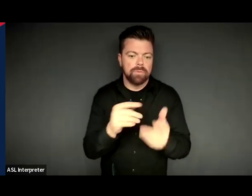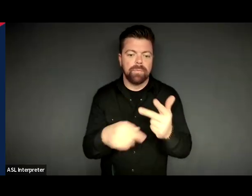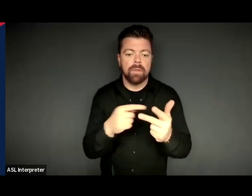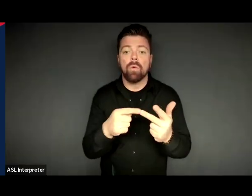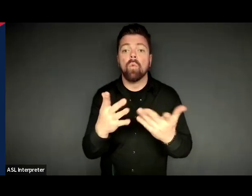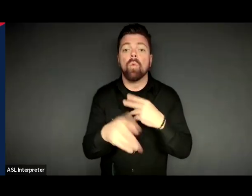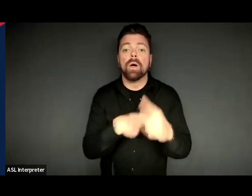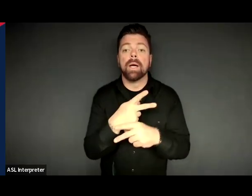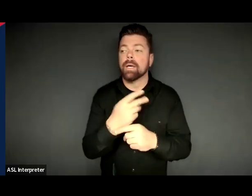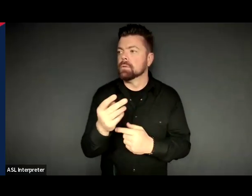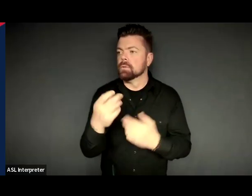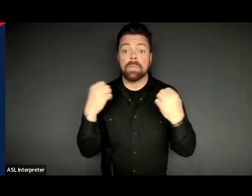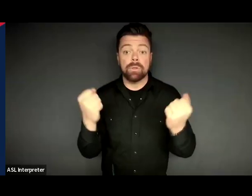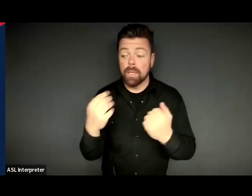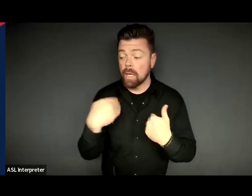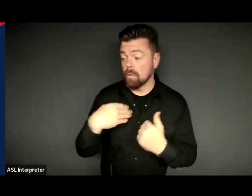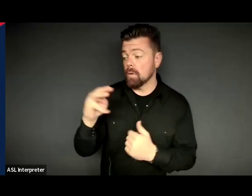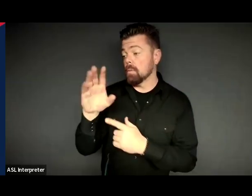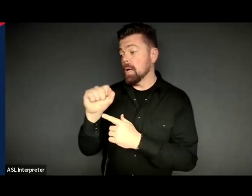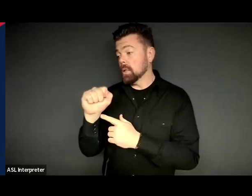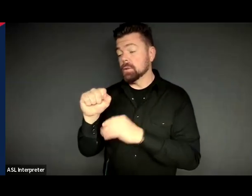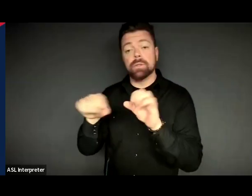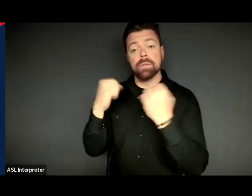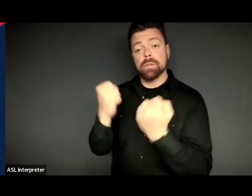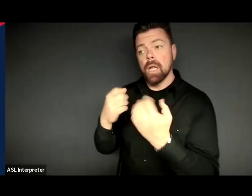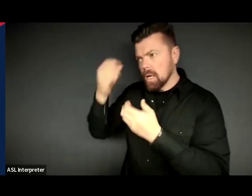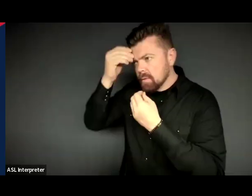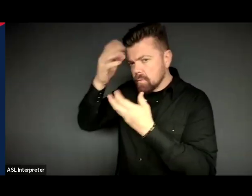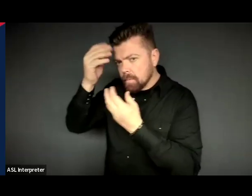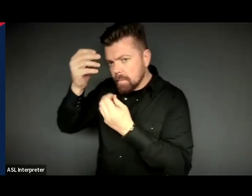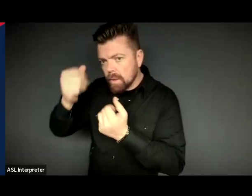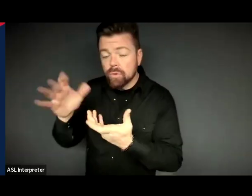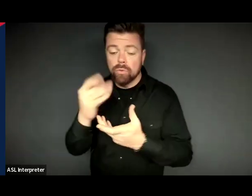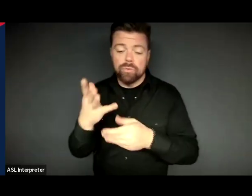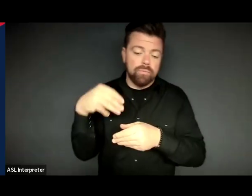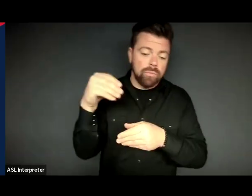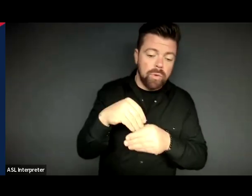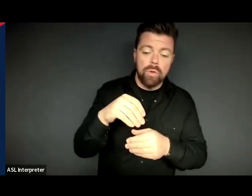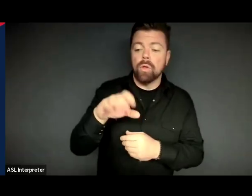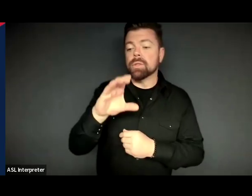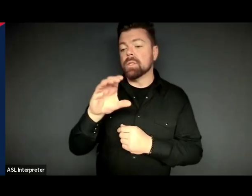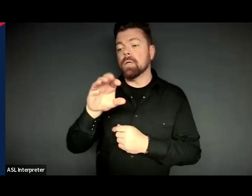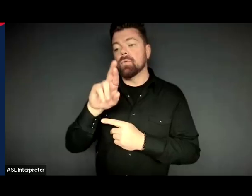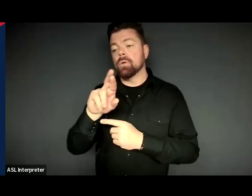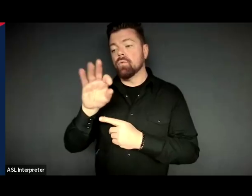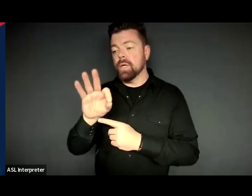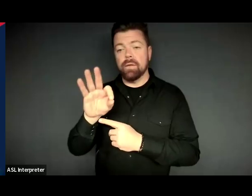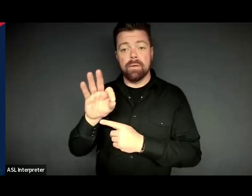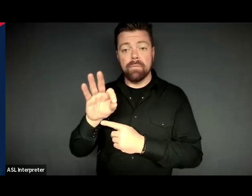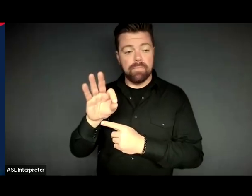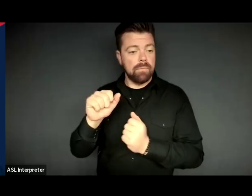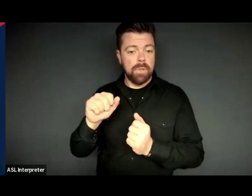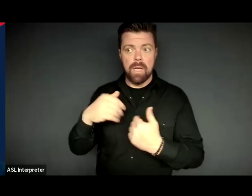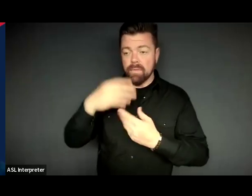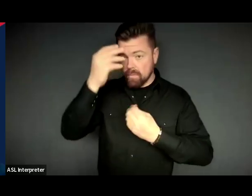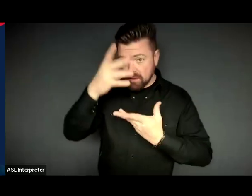exercise. They have the MS Society, which has a lot of information, as well as the Reeve Foundation has a lot of information about MS because we